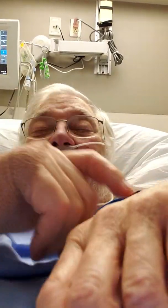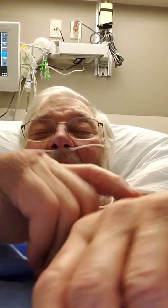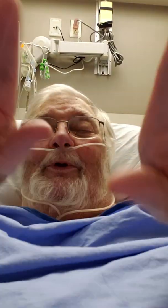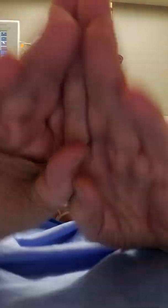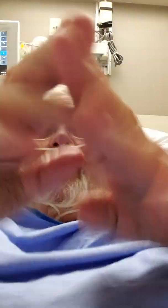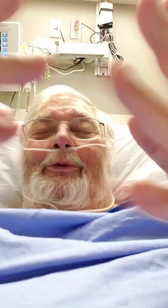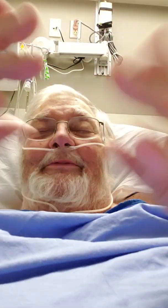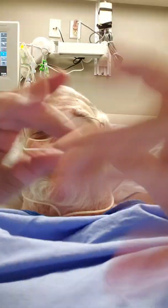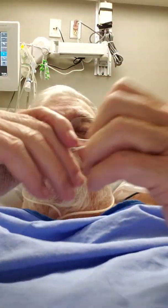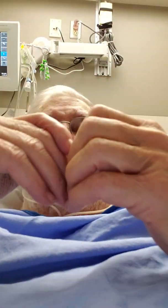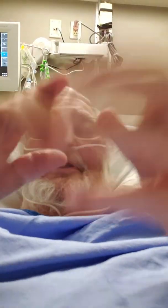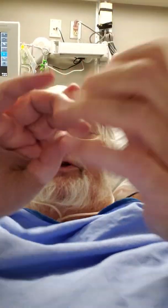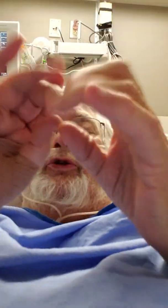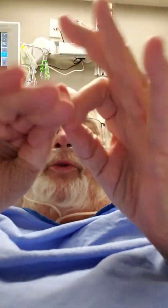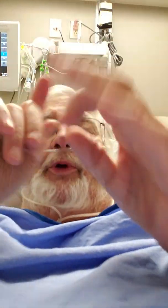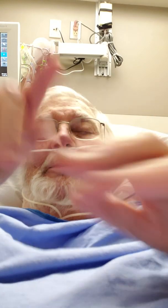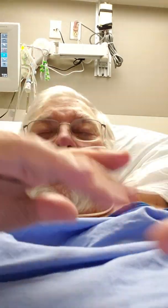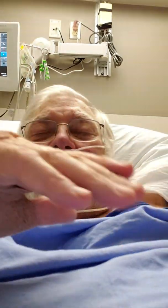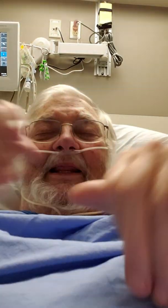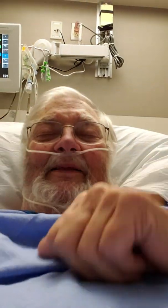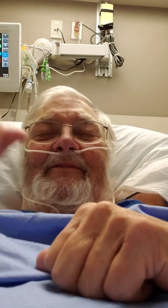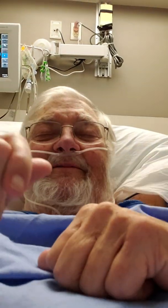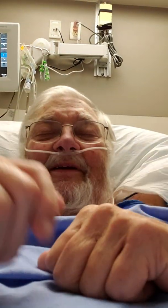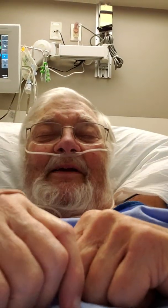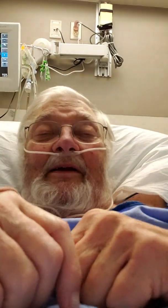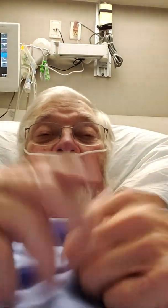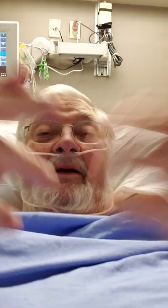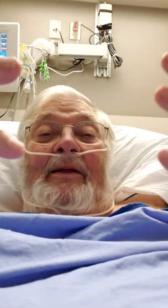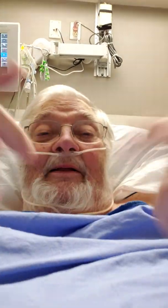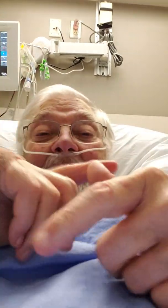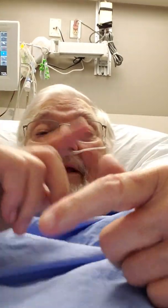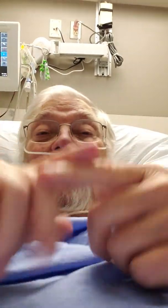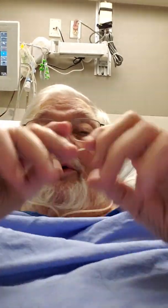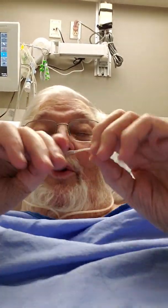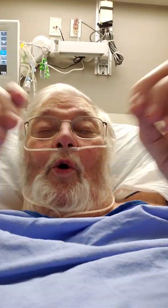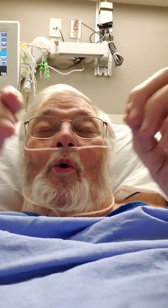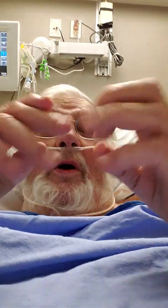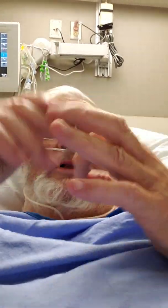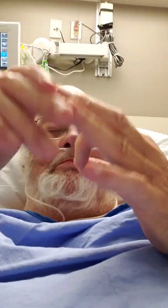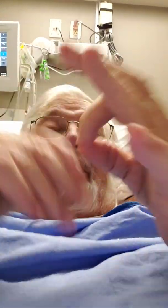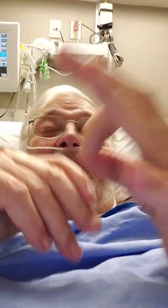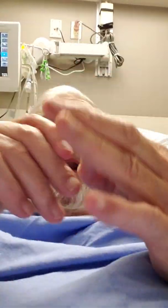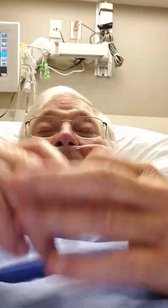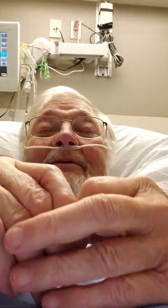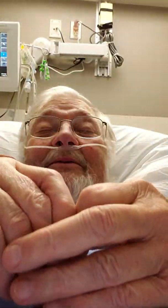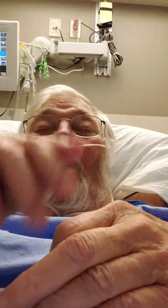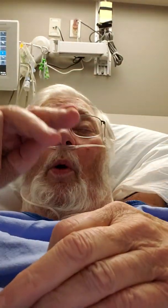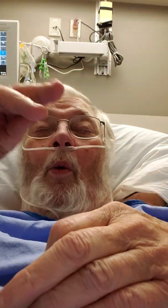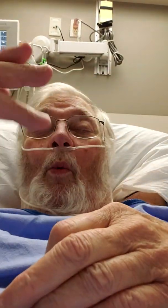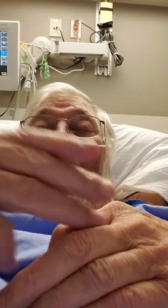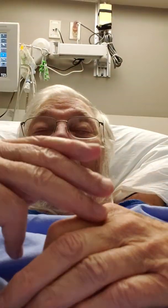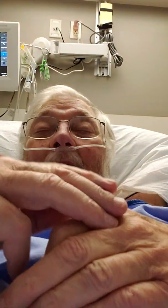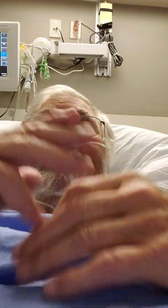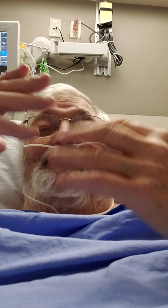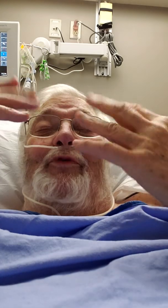Time close. Interpreter must leave. And no explaining. Welcome,